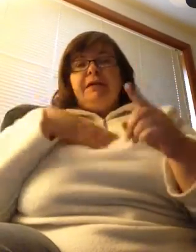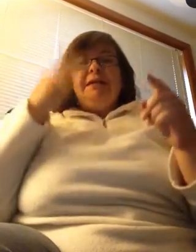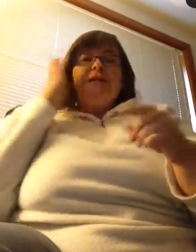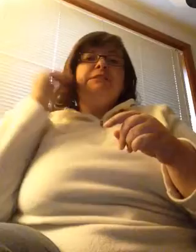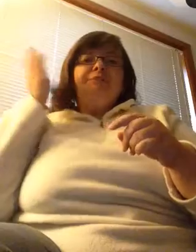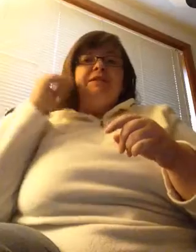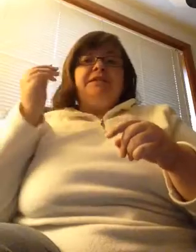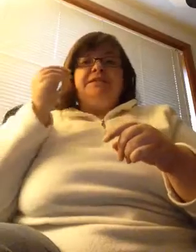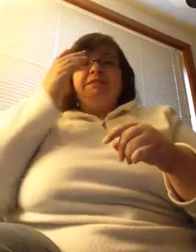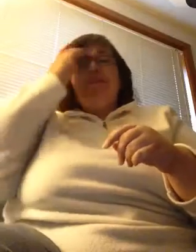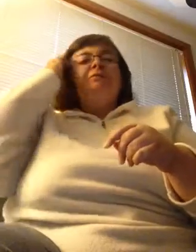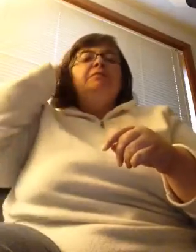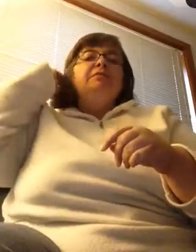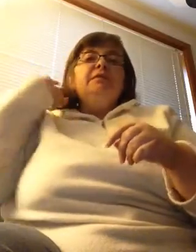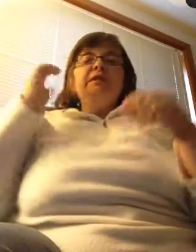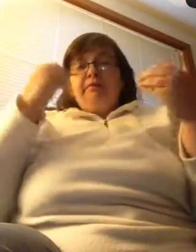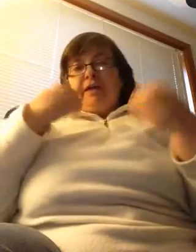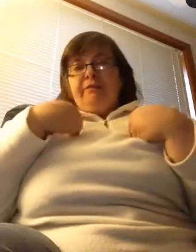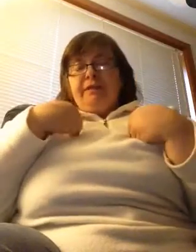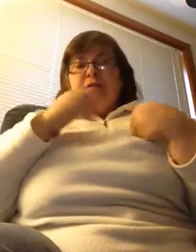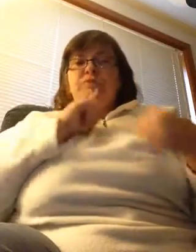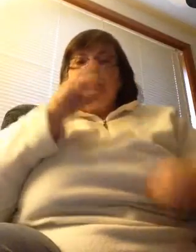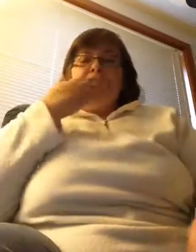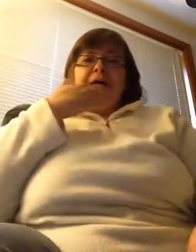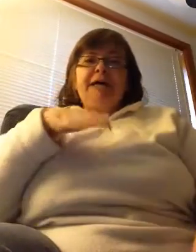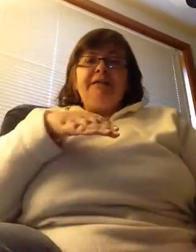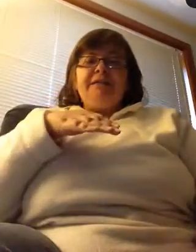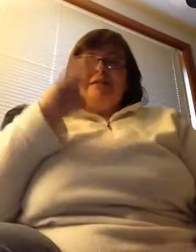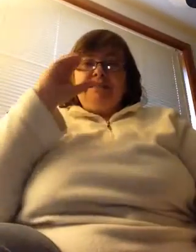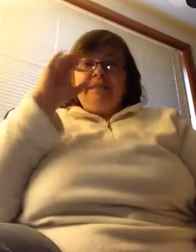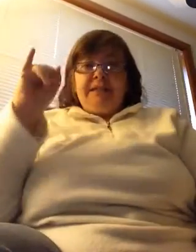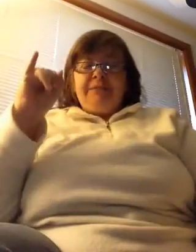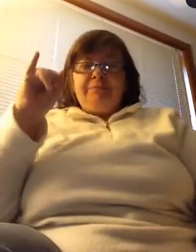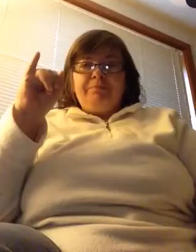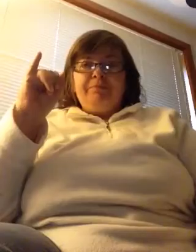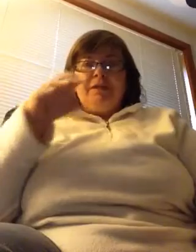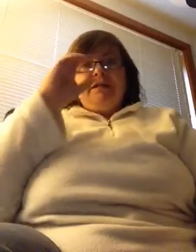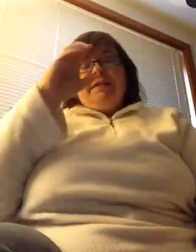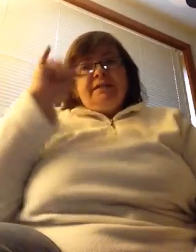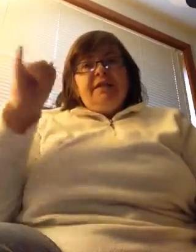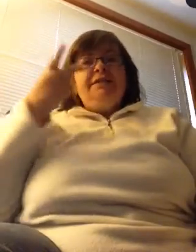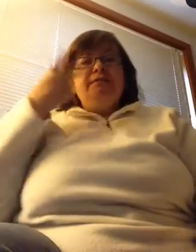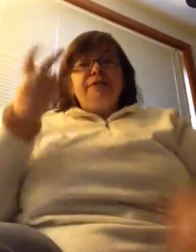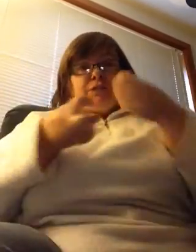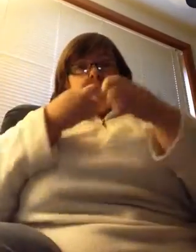my experience of having really bad CI. CI is a vision